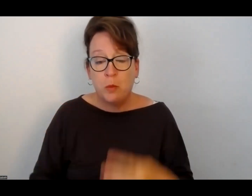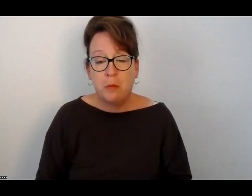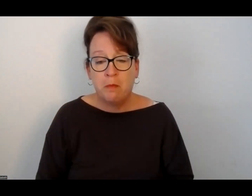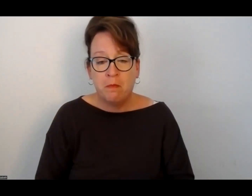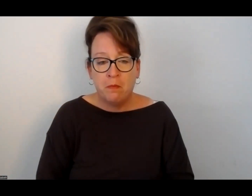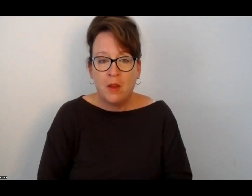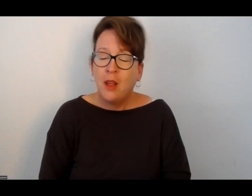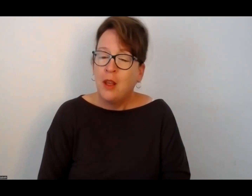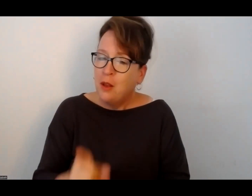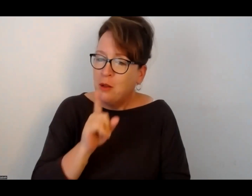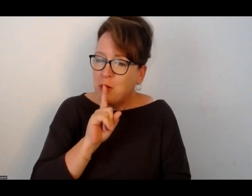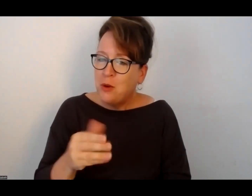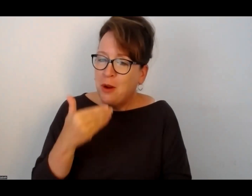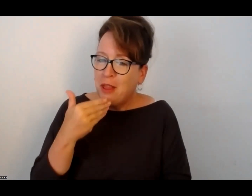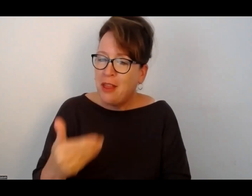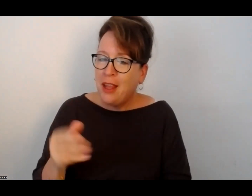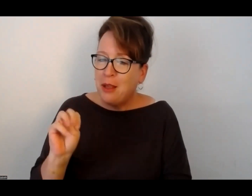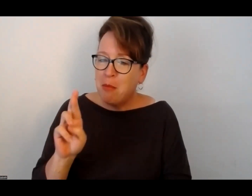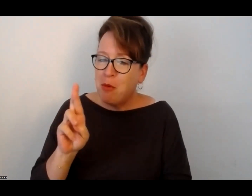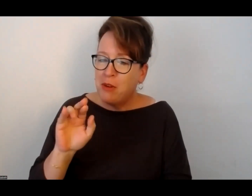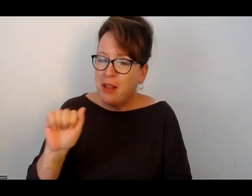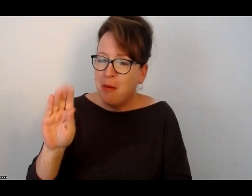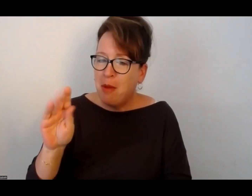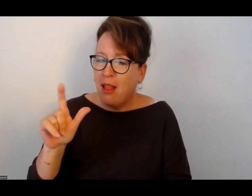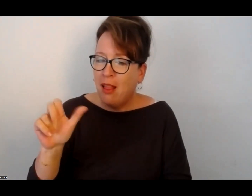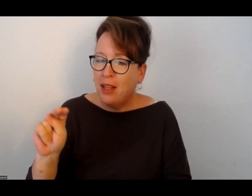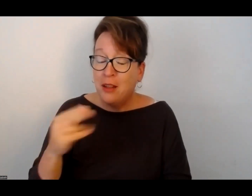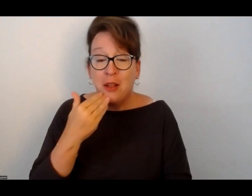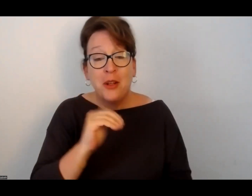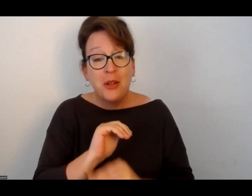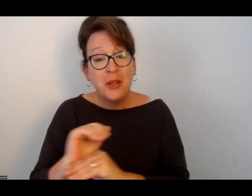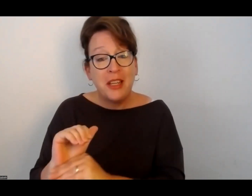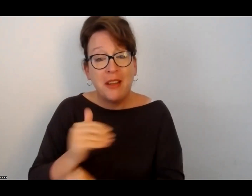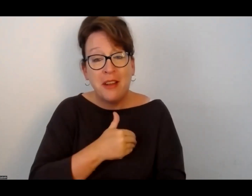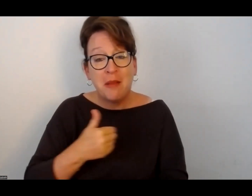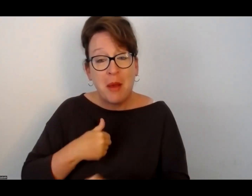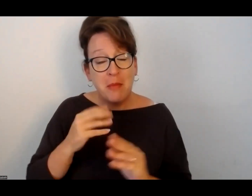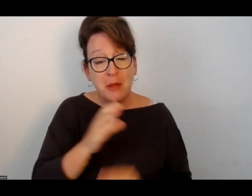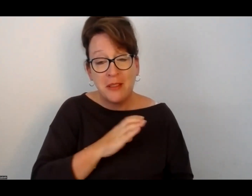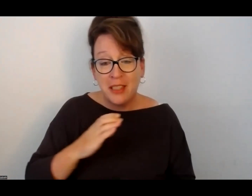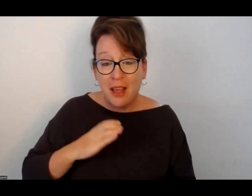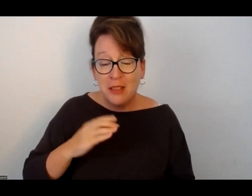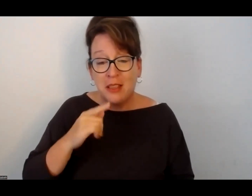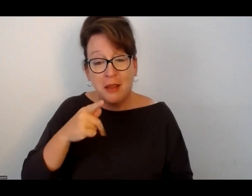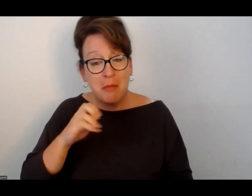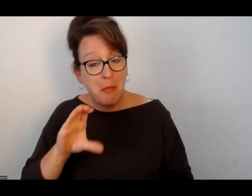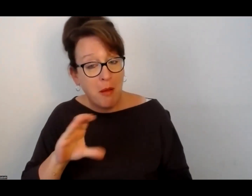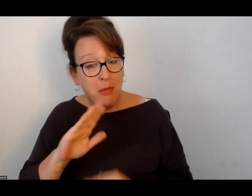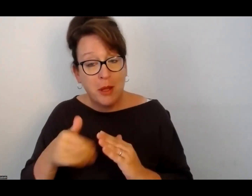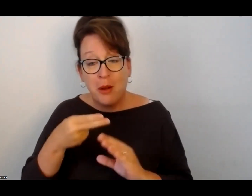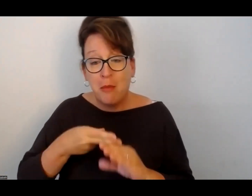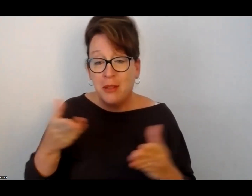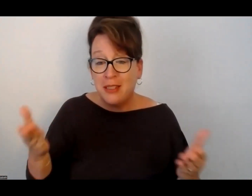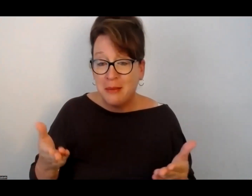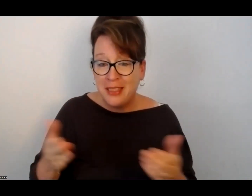Sure. Thank you, Maria Ballin. So good evening, members of the council, the public, and all the participants here with us this